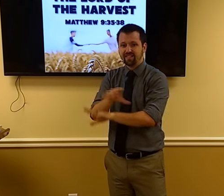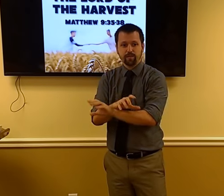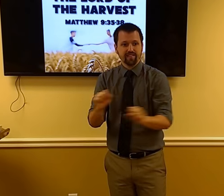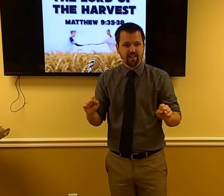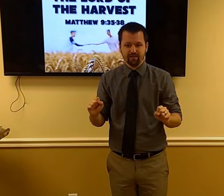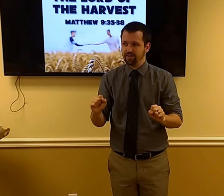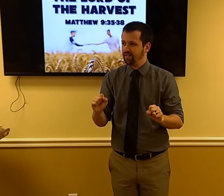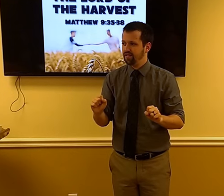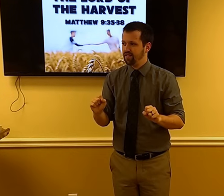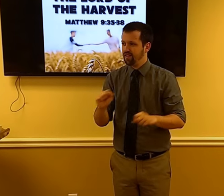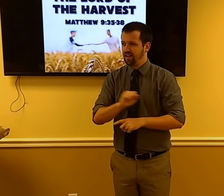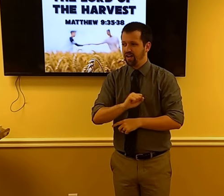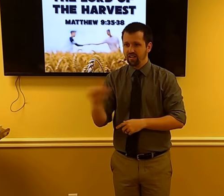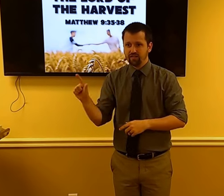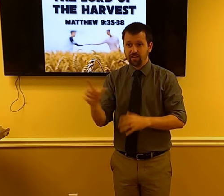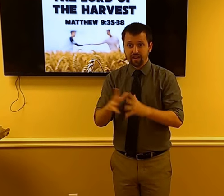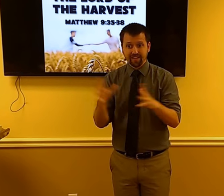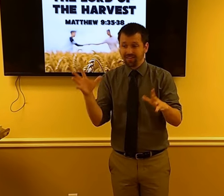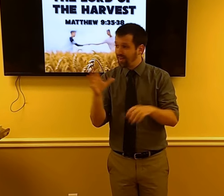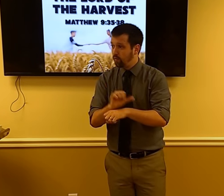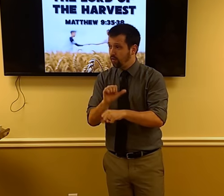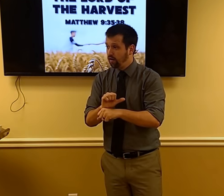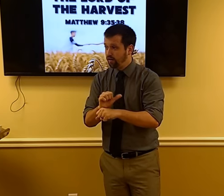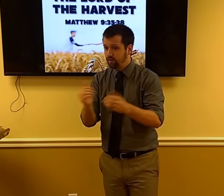be saved? All of them. That's a lot of work. That's